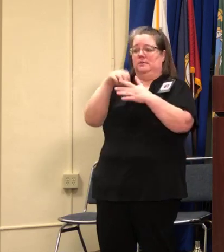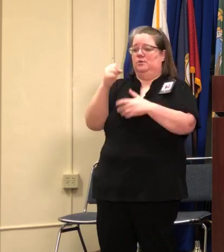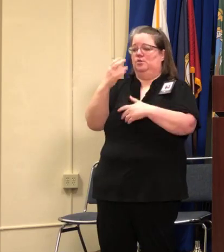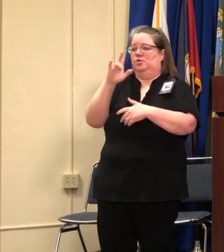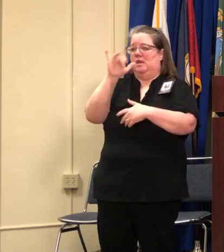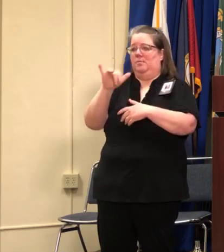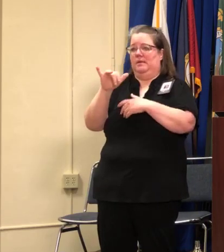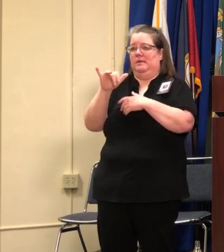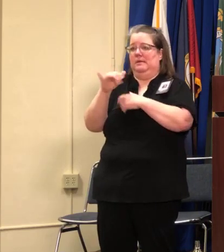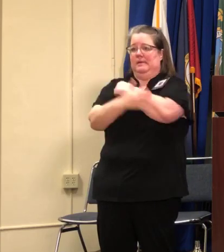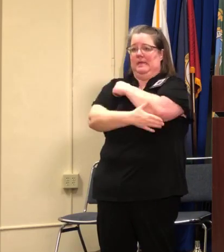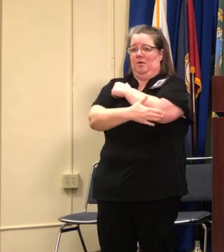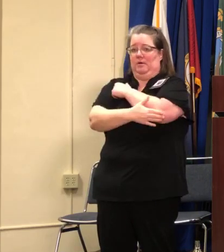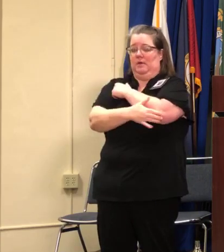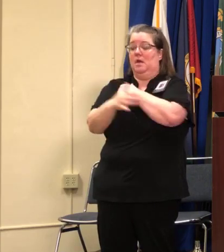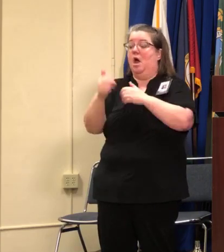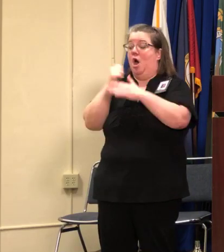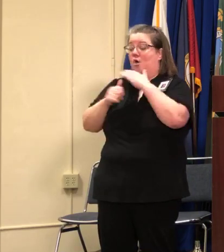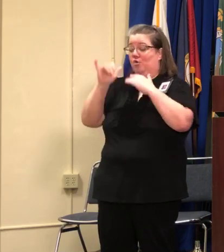non-essential